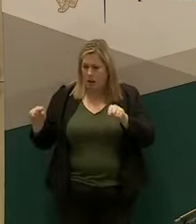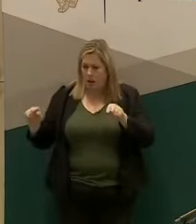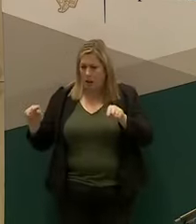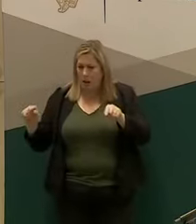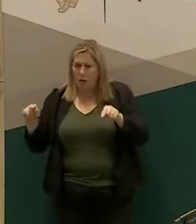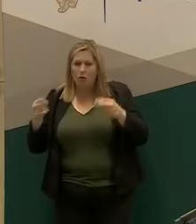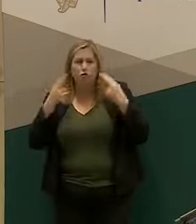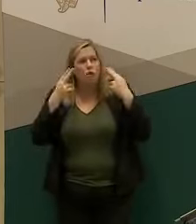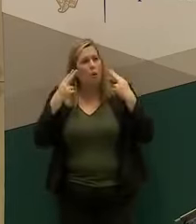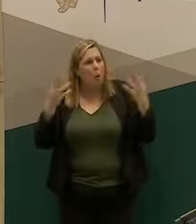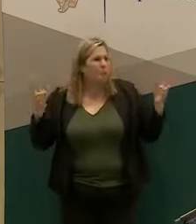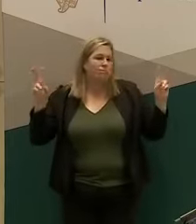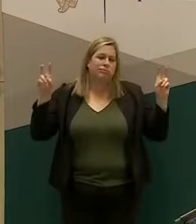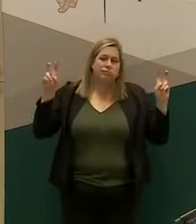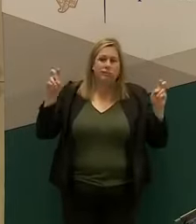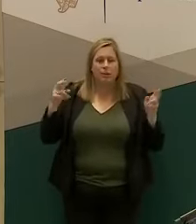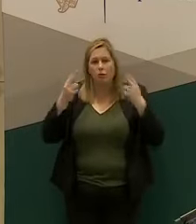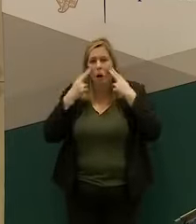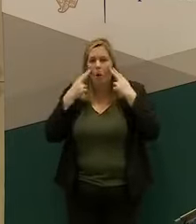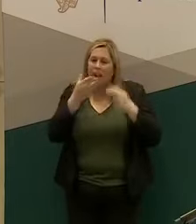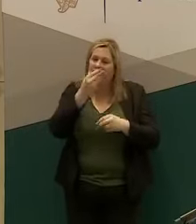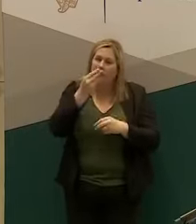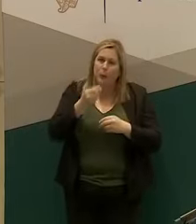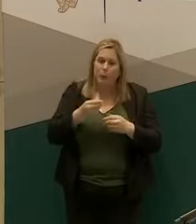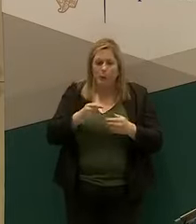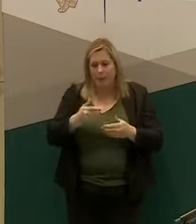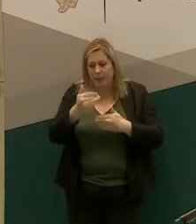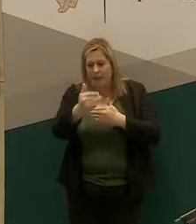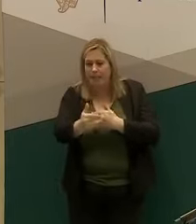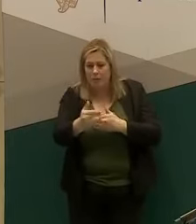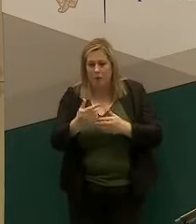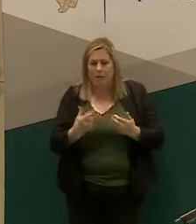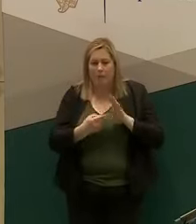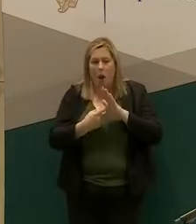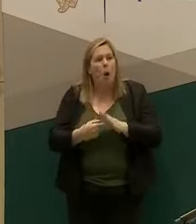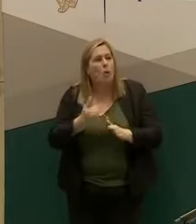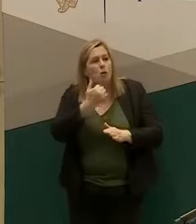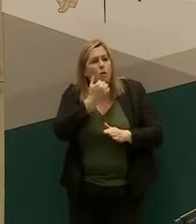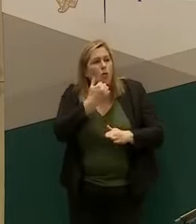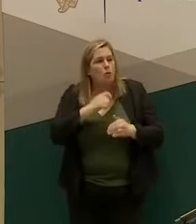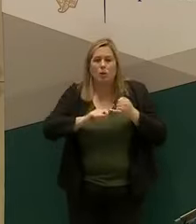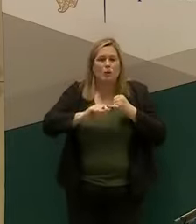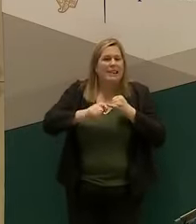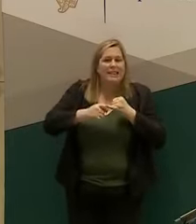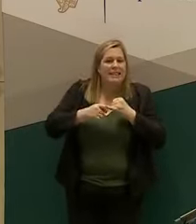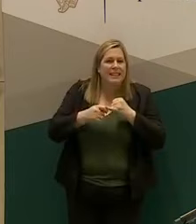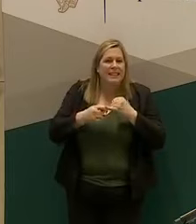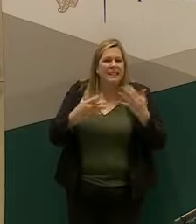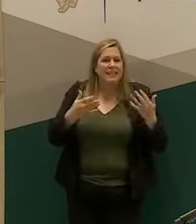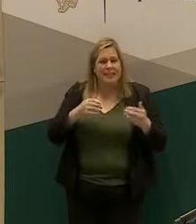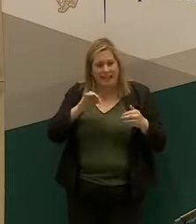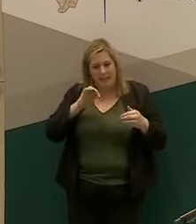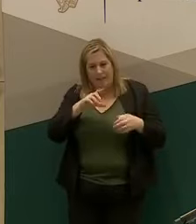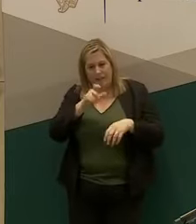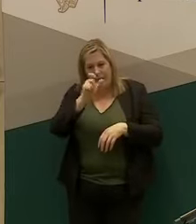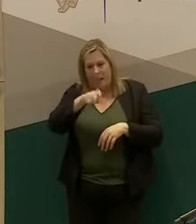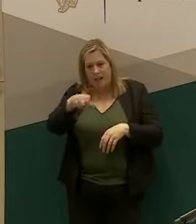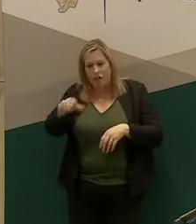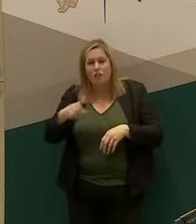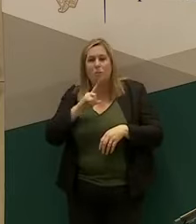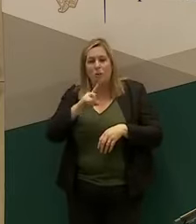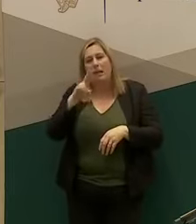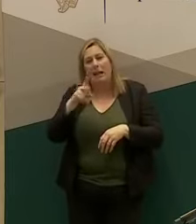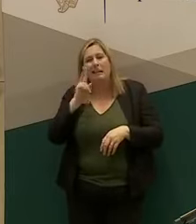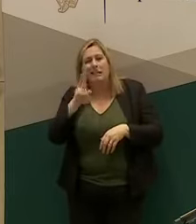normal, as it were, a usual flu season, where you have a low level of testing of patients, but you can